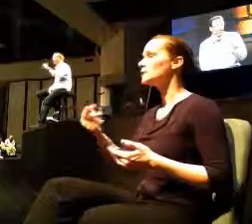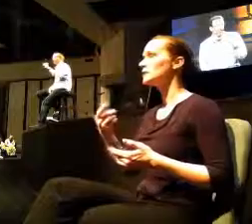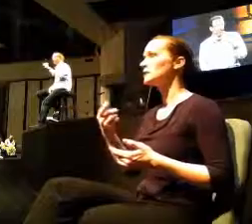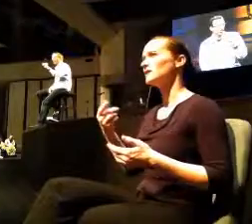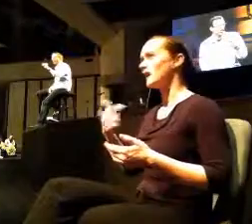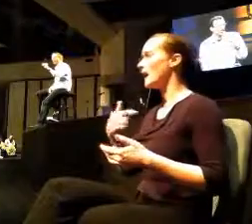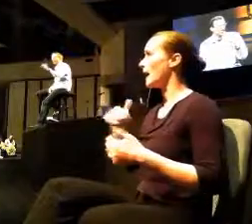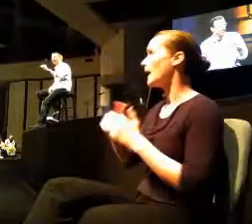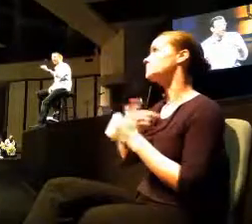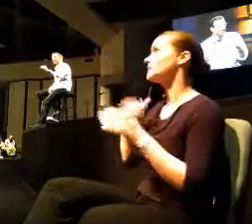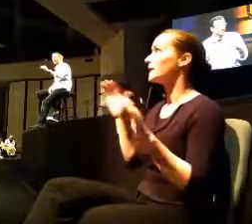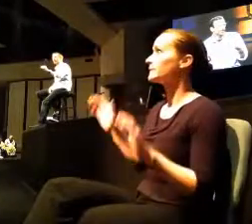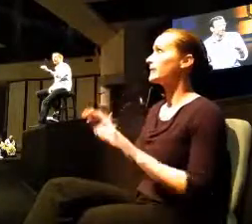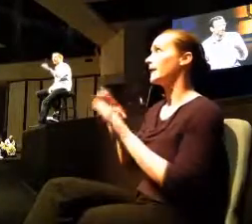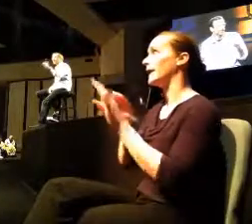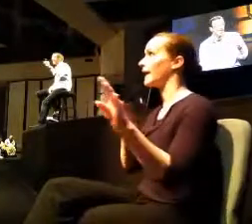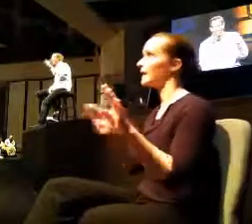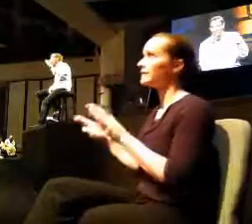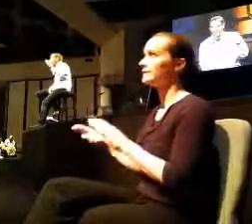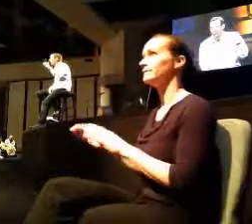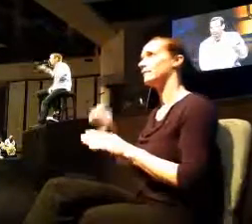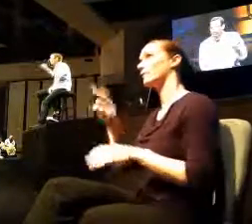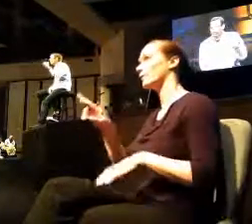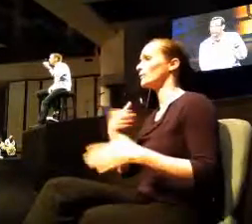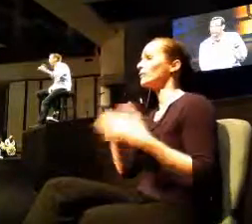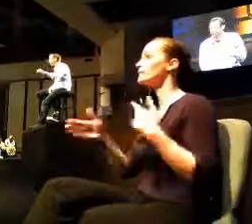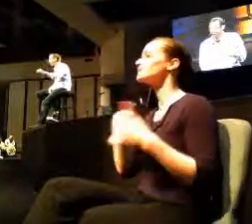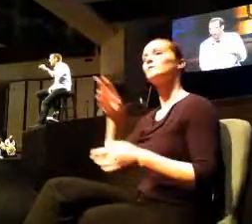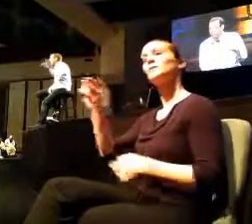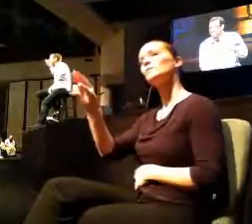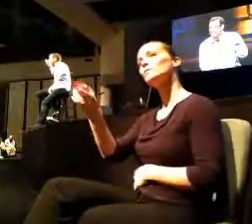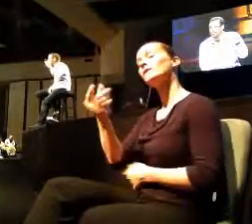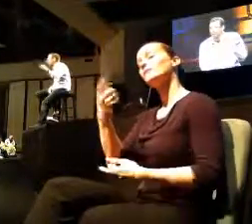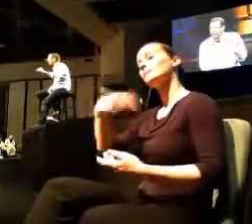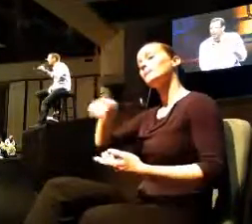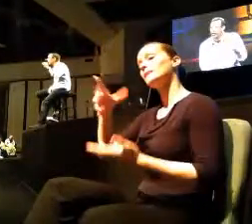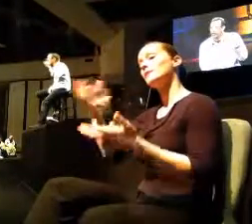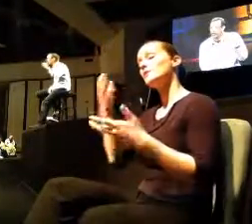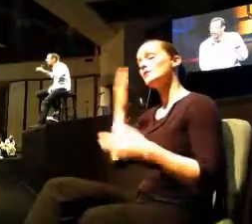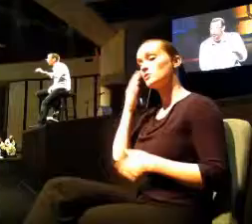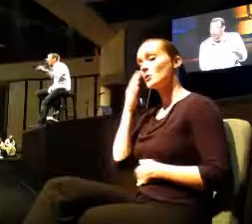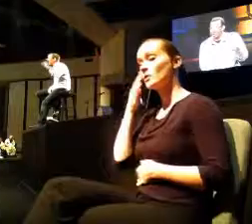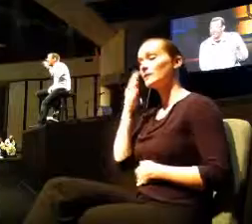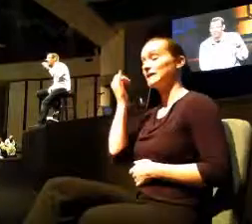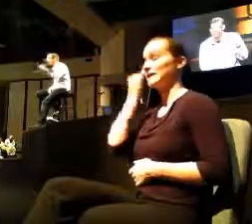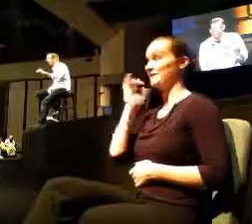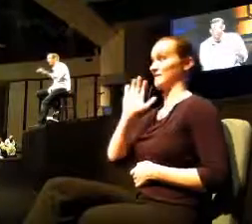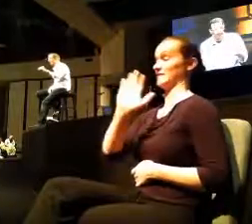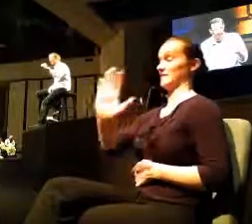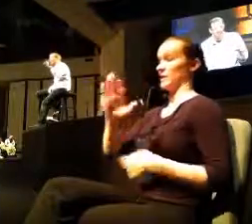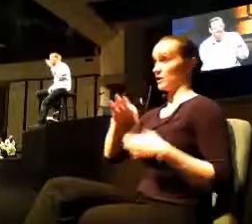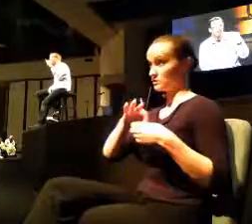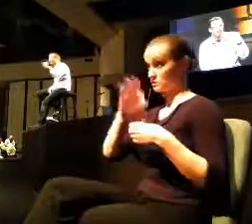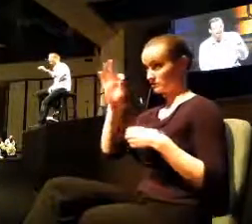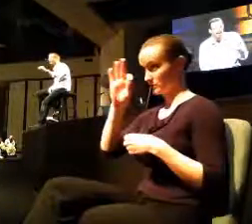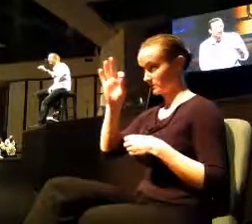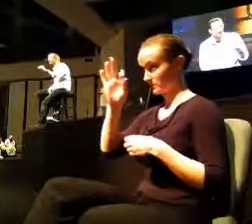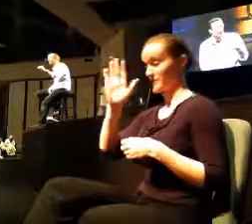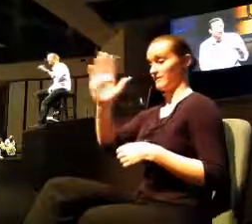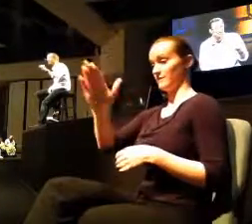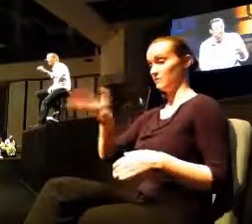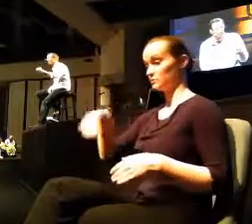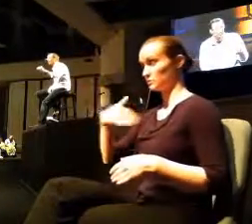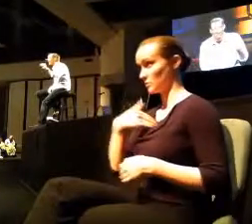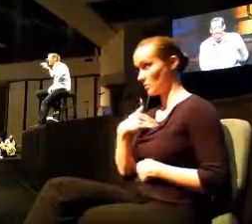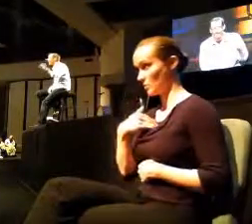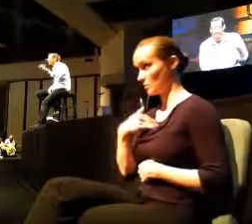behave or some doctrinal issue. They want to know if their soul and spirit matters